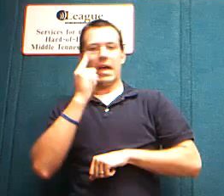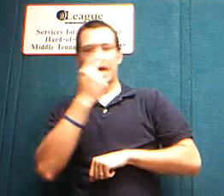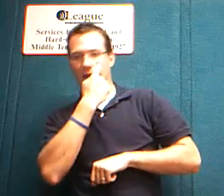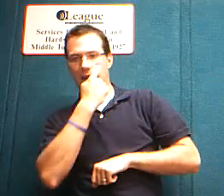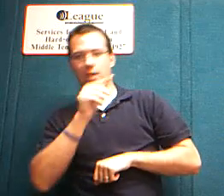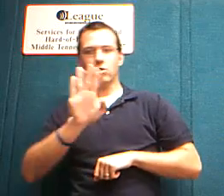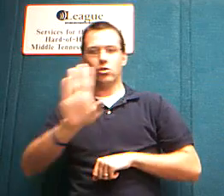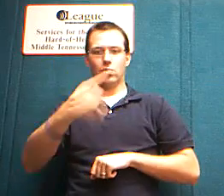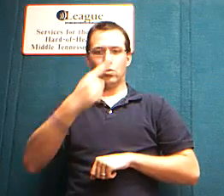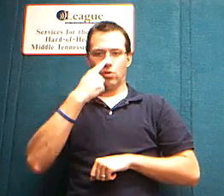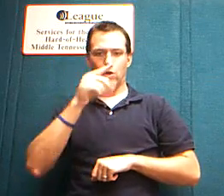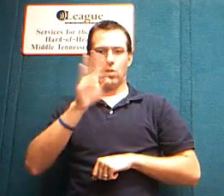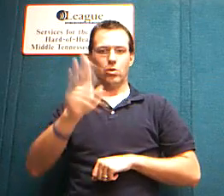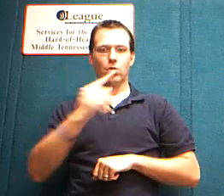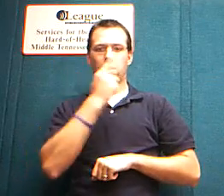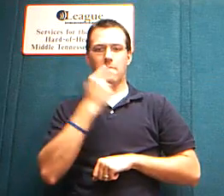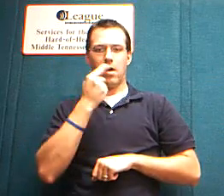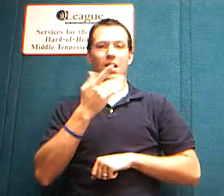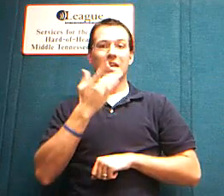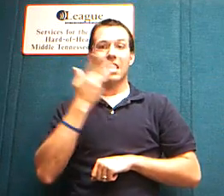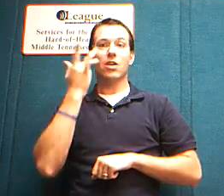to avoid close contact with sick people.